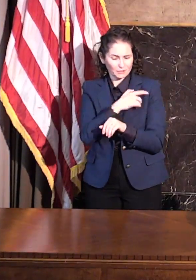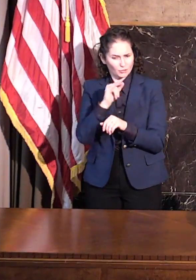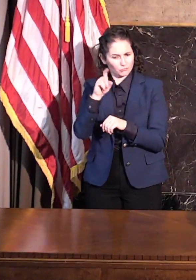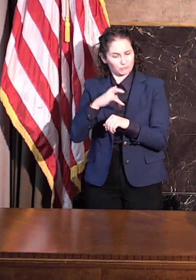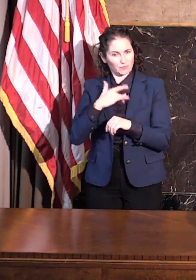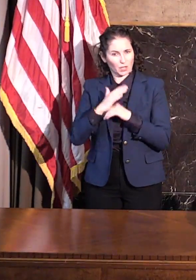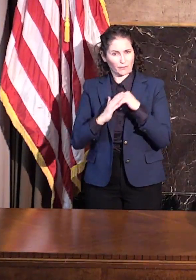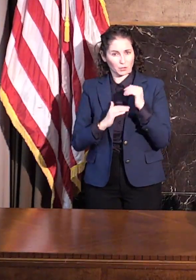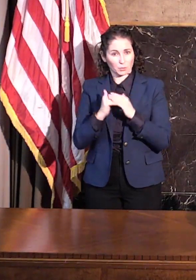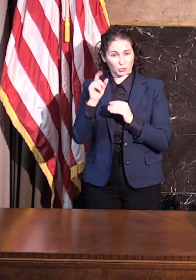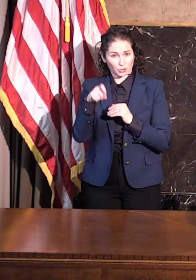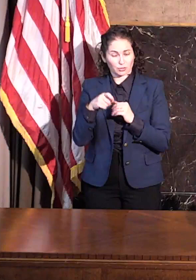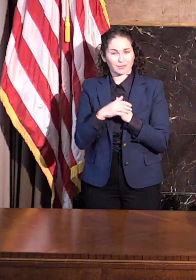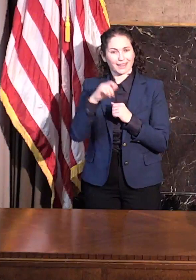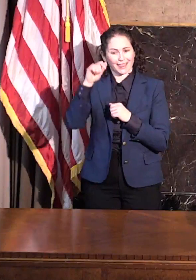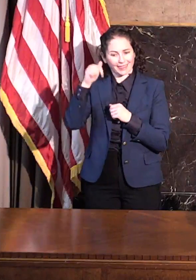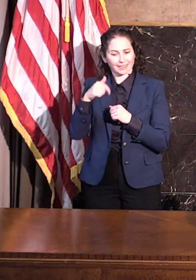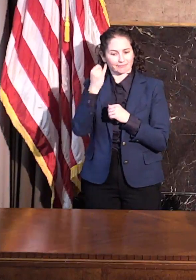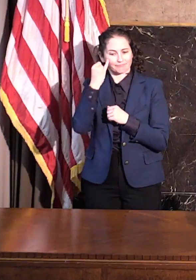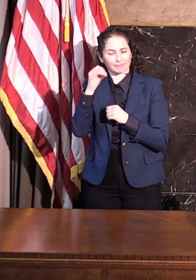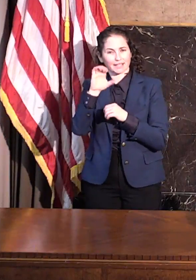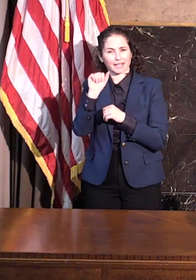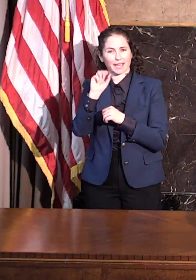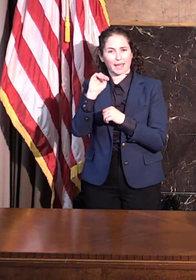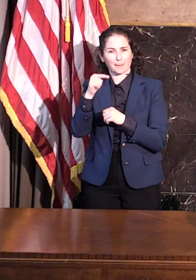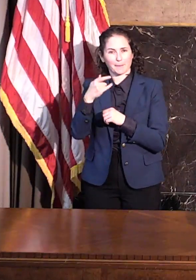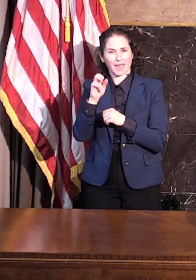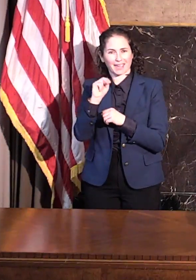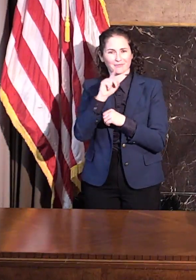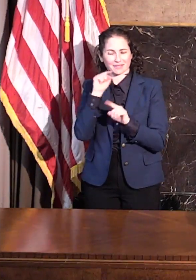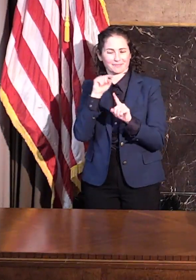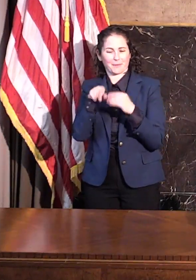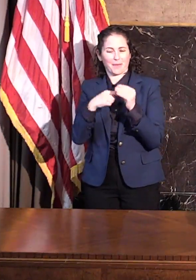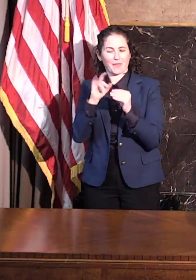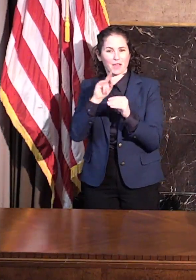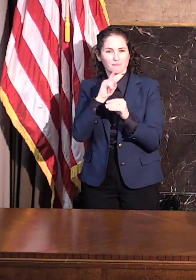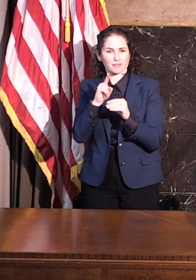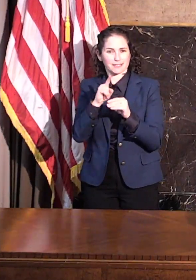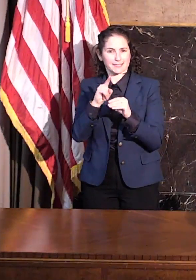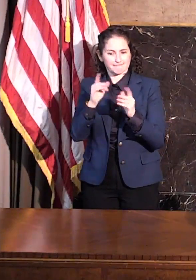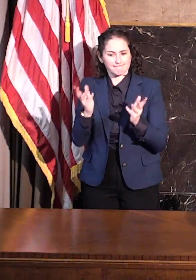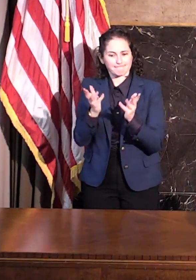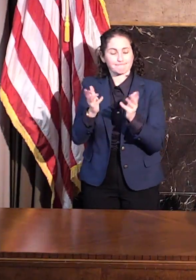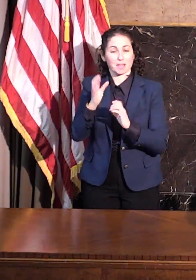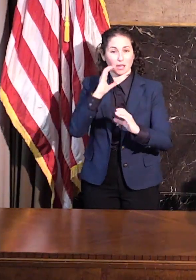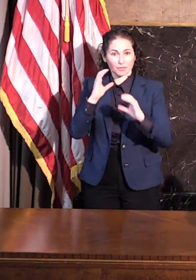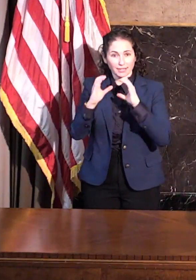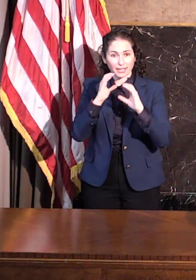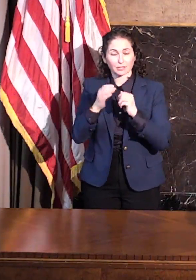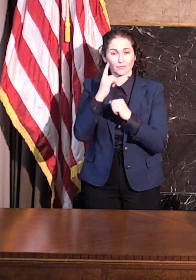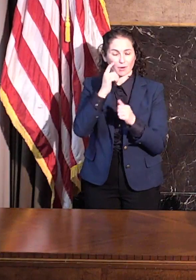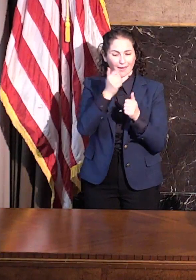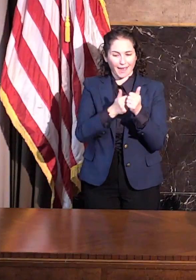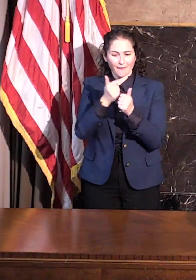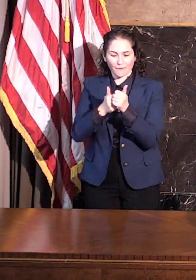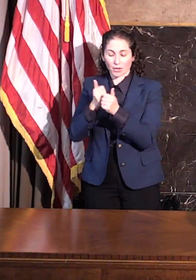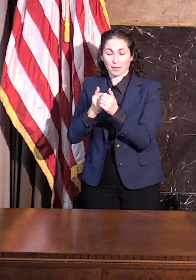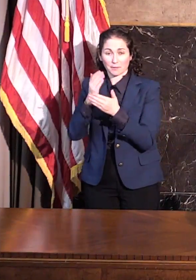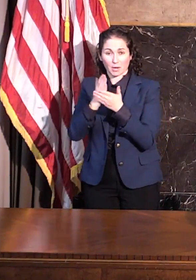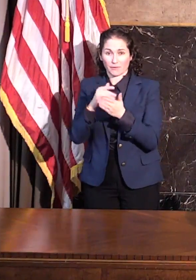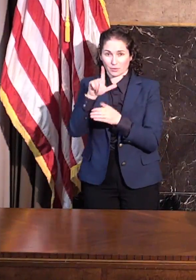us to make sure that the people of Louisiana feel empowered to get the vaccine, that they've had an opportunity to have their